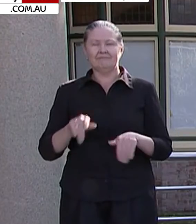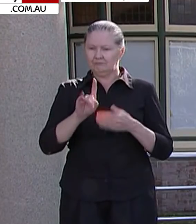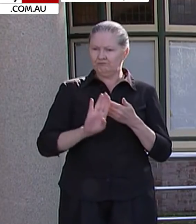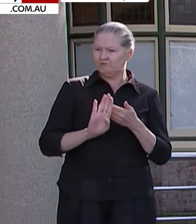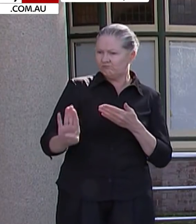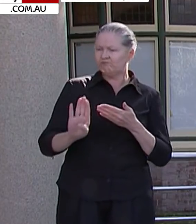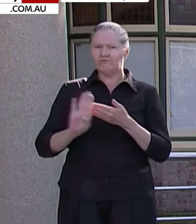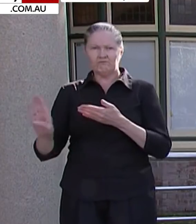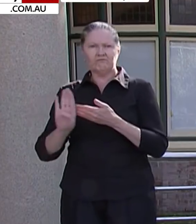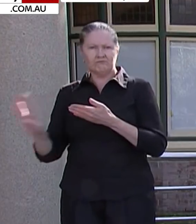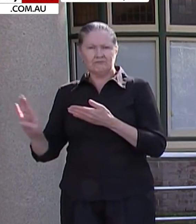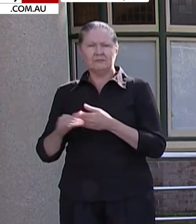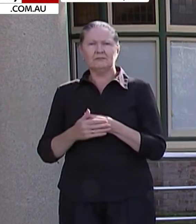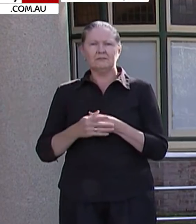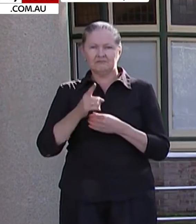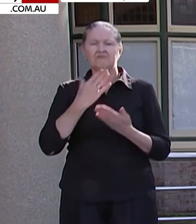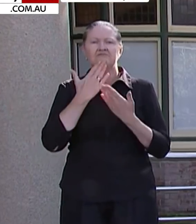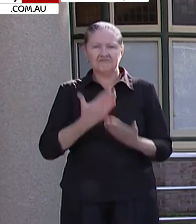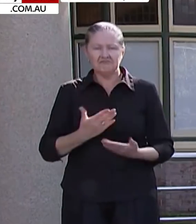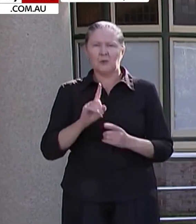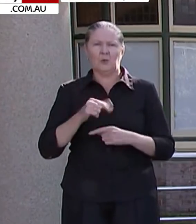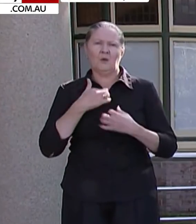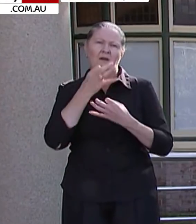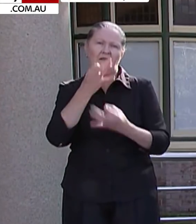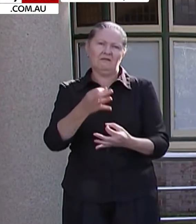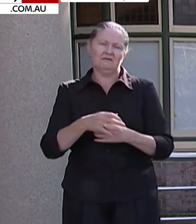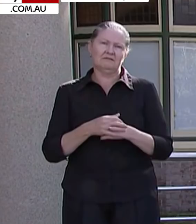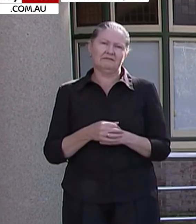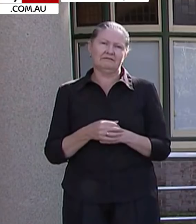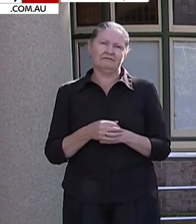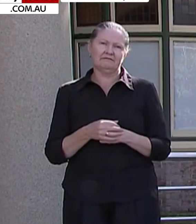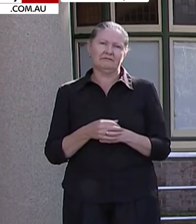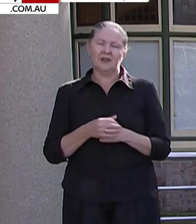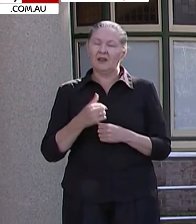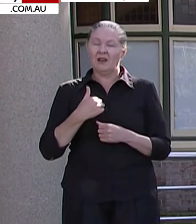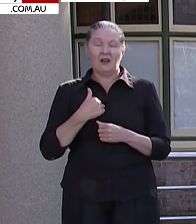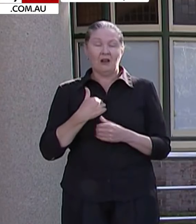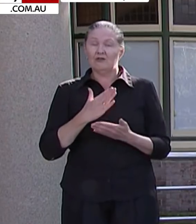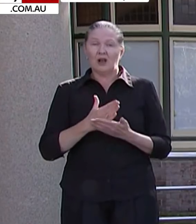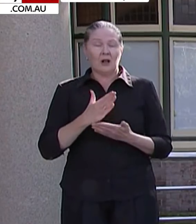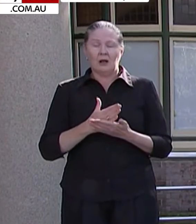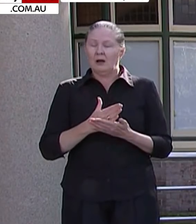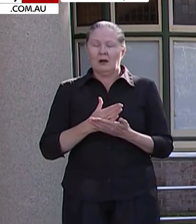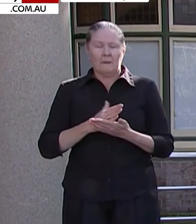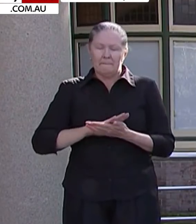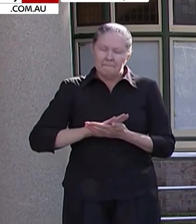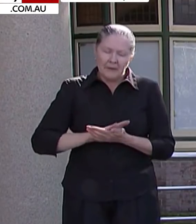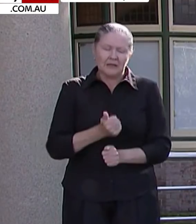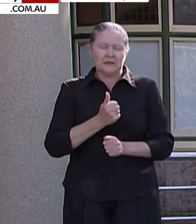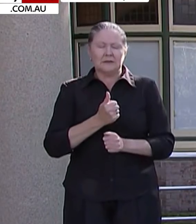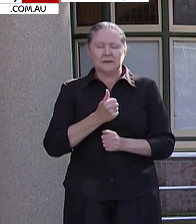distance, responding to the requests. I couldn't be more impressed, more honoured